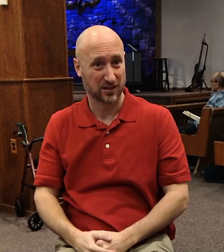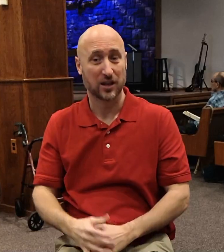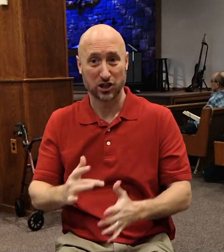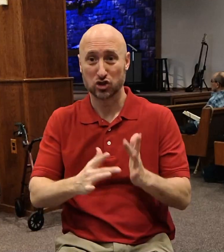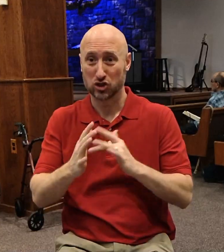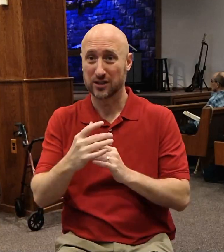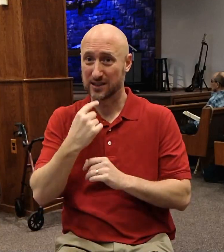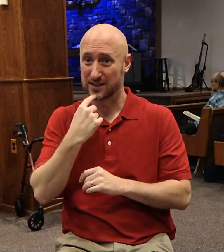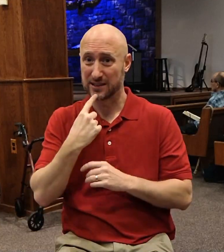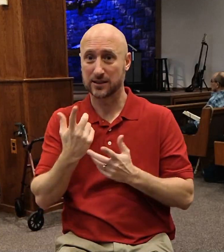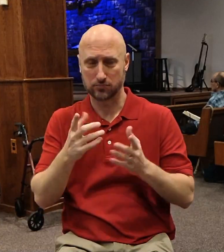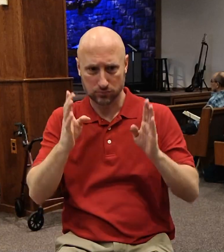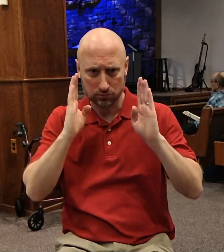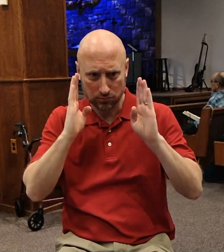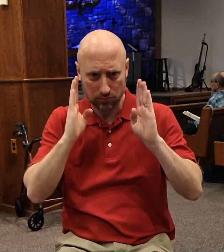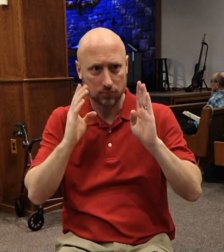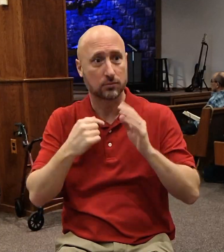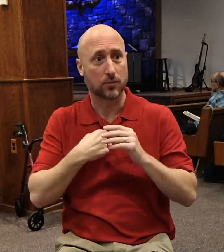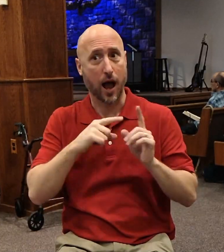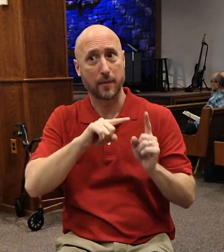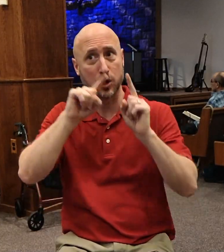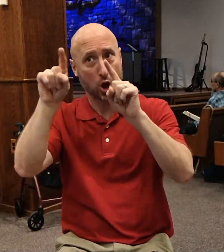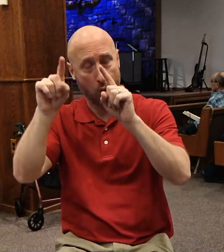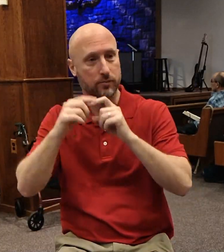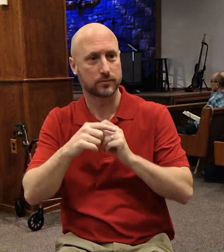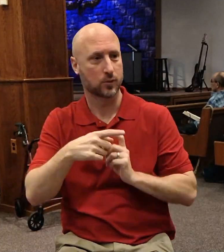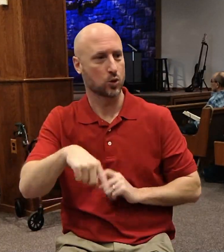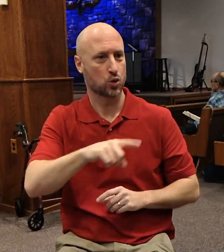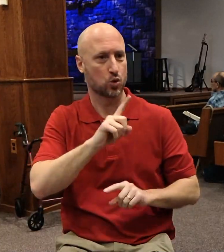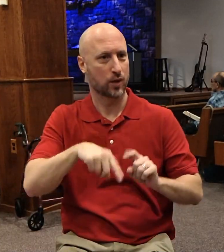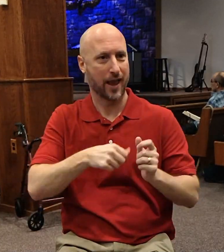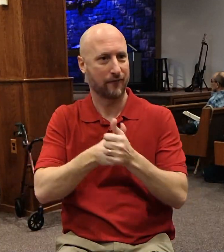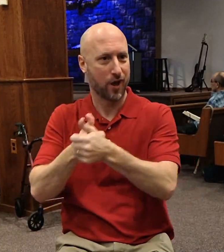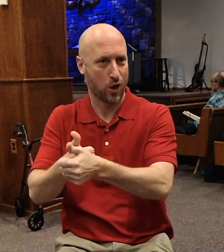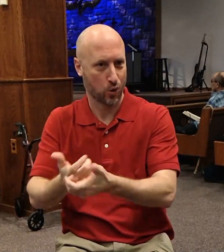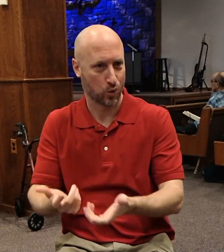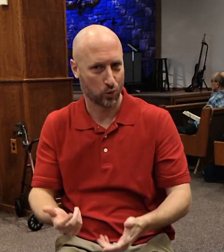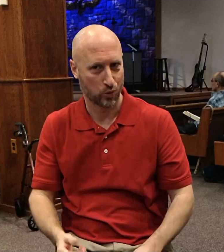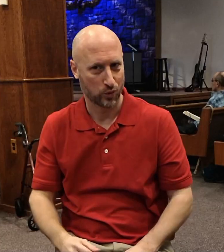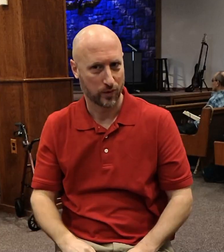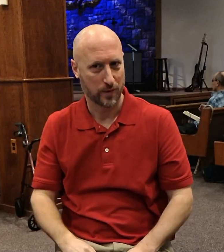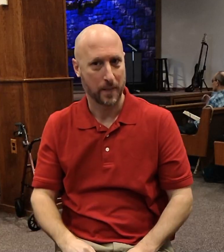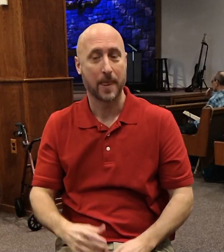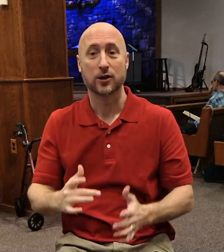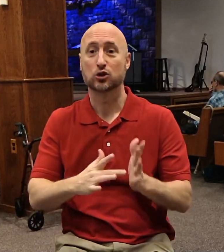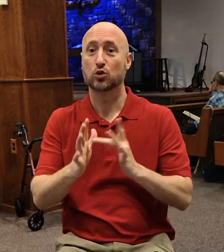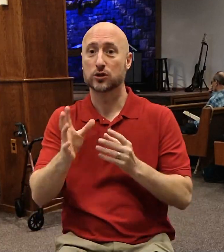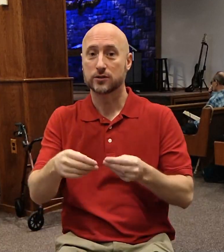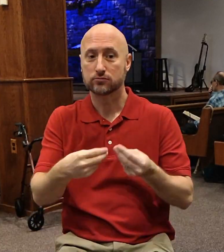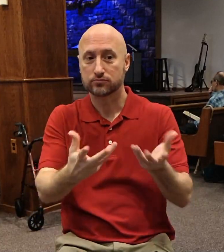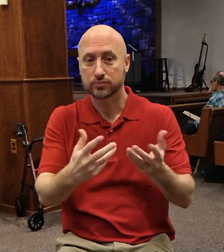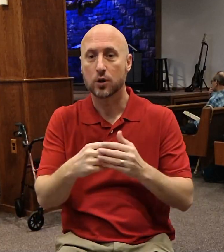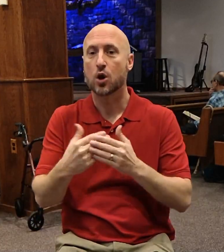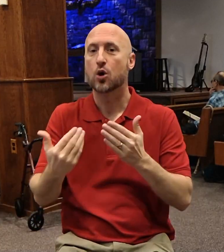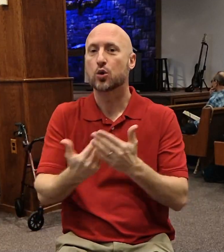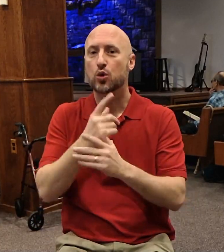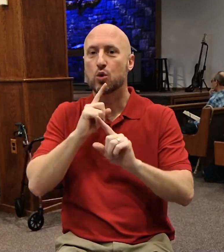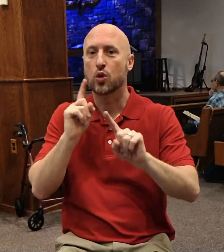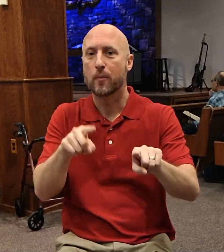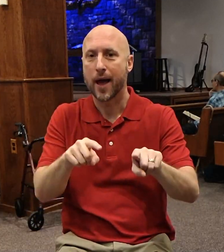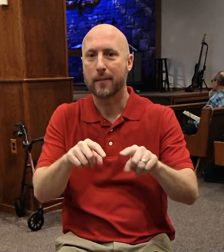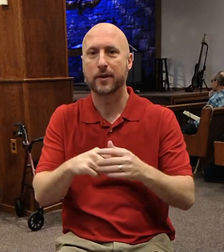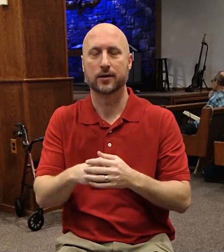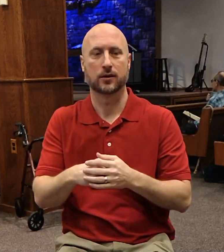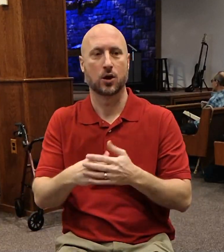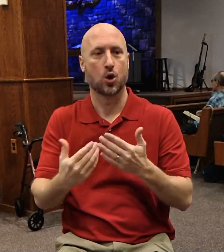listen to these things that I'm saying. You know, he gives them a new commandment. He gives them a new coming. He gives them a new